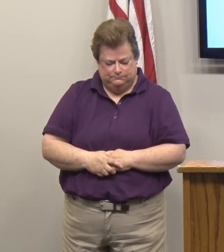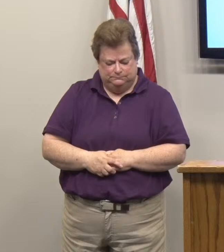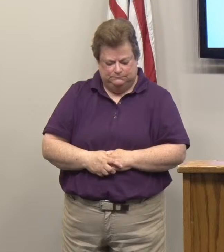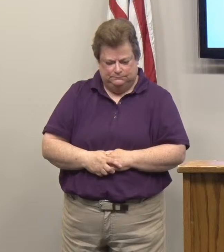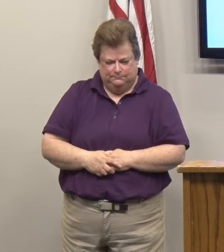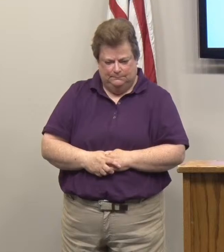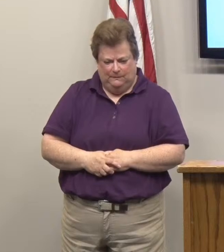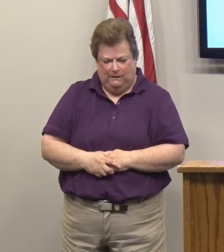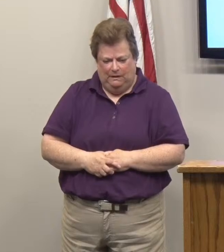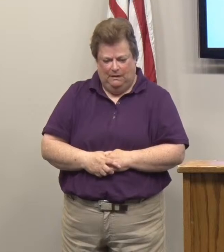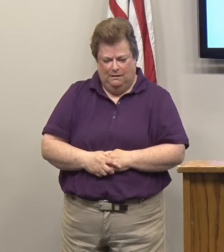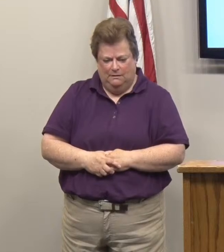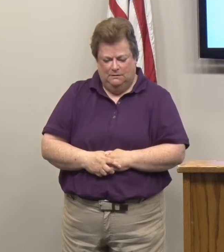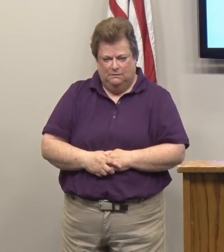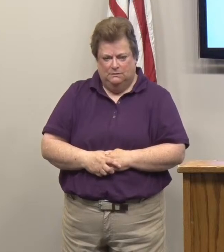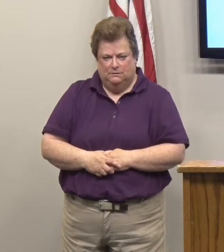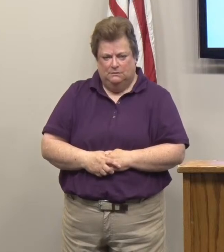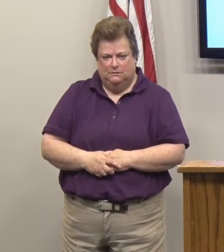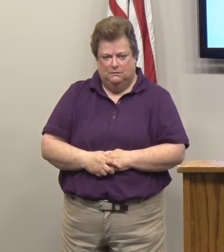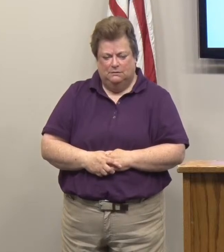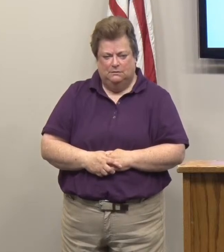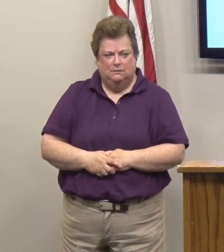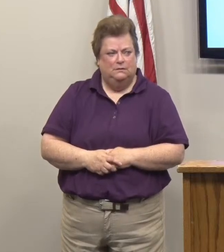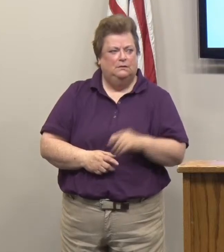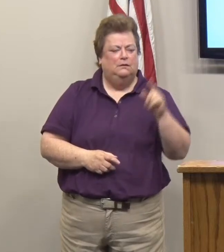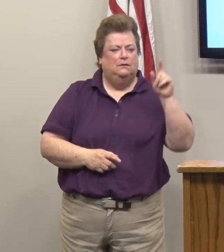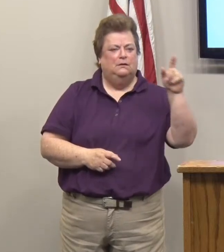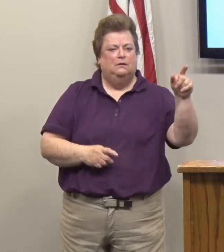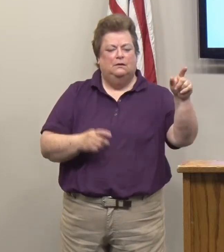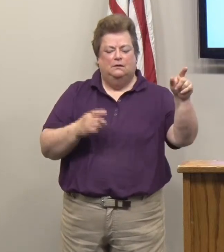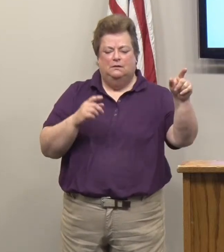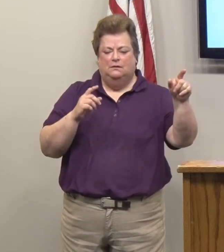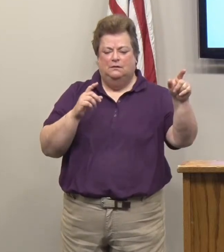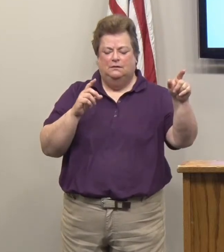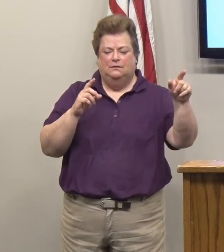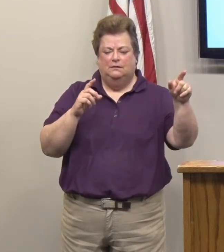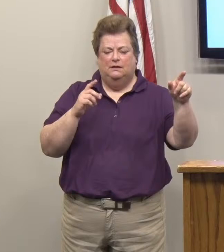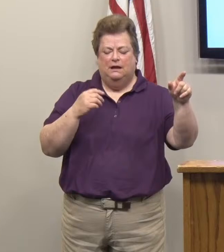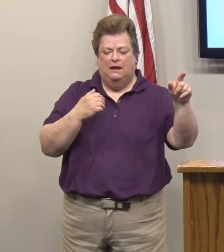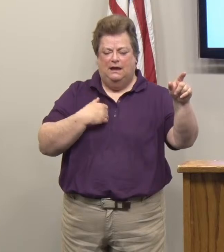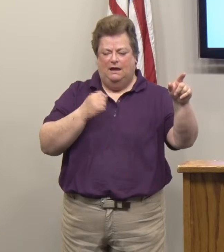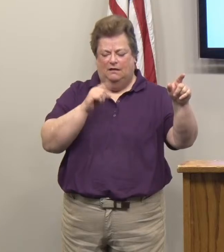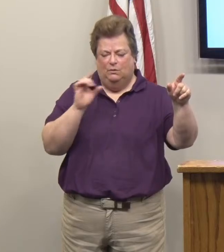Thank you, Director Lopez. And with that, we would like to open up to the media for questions.